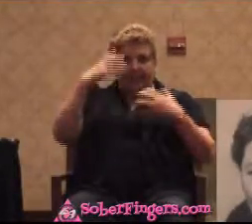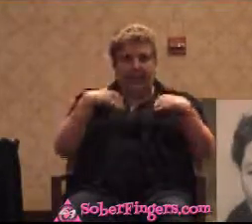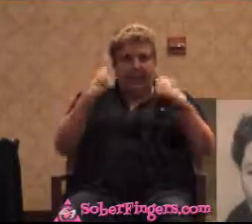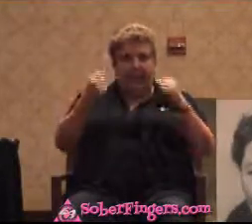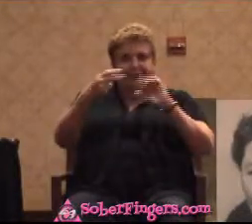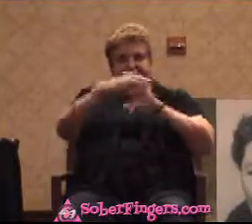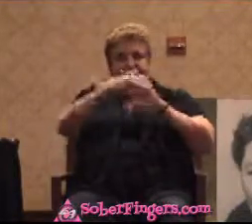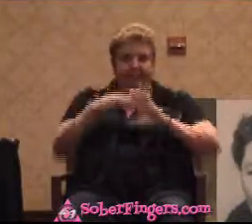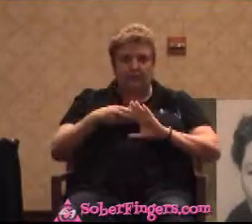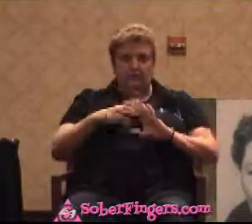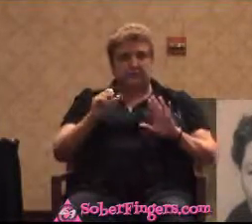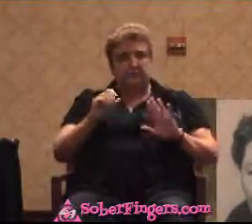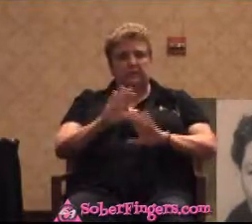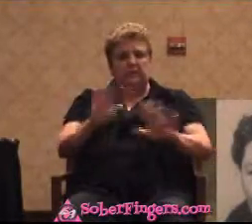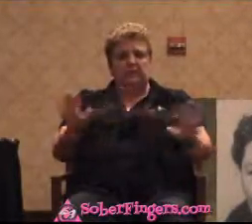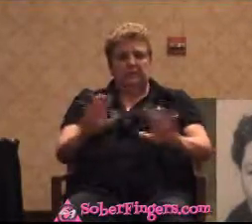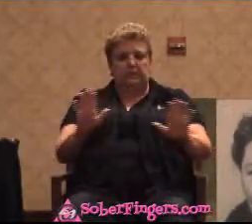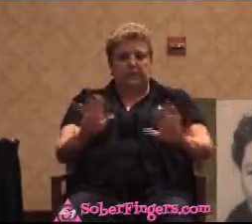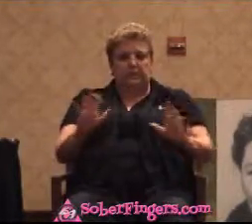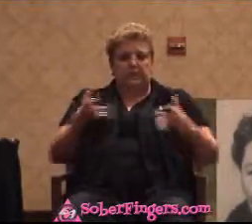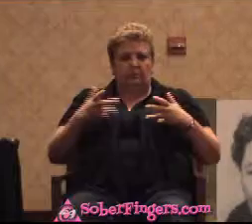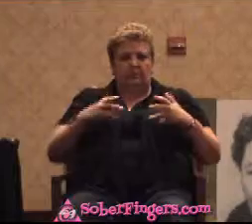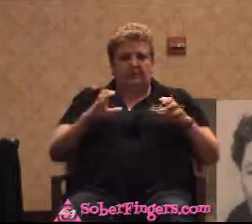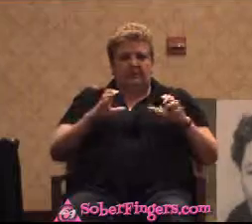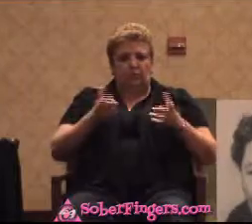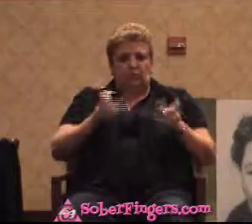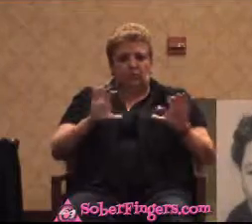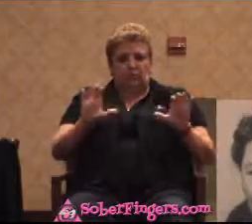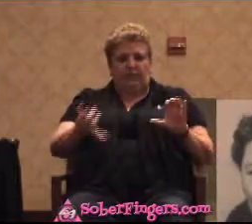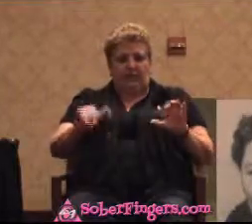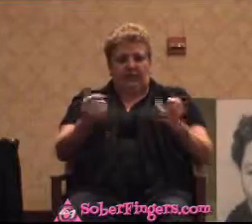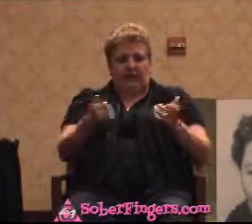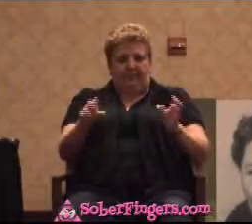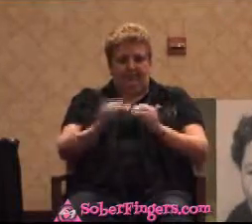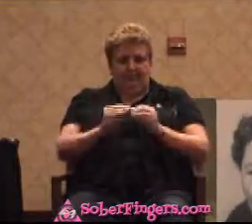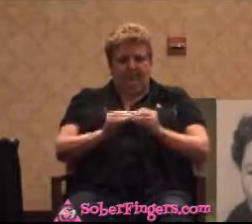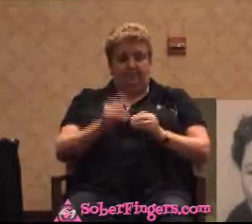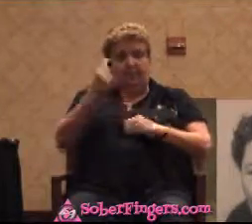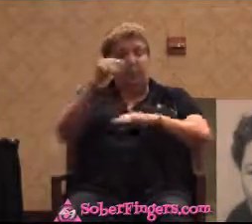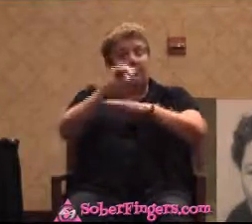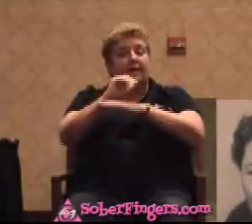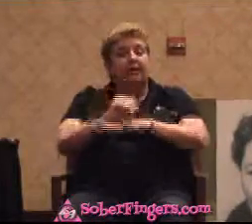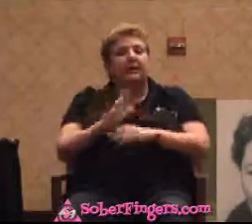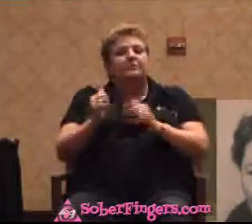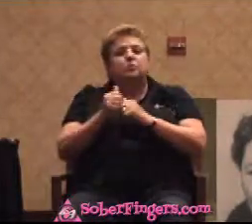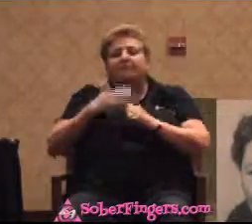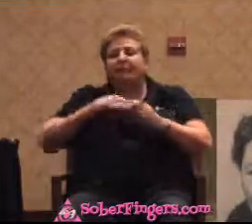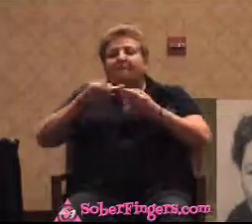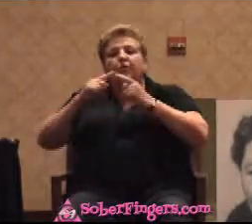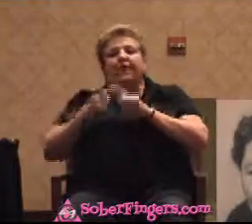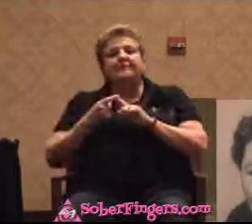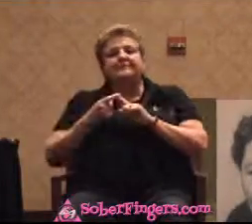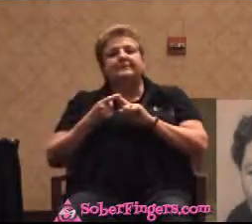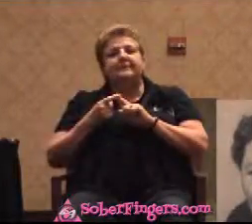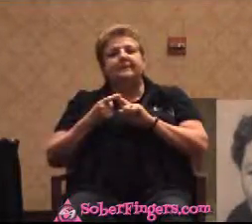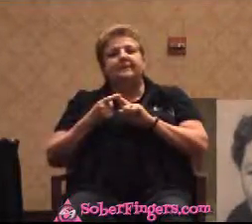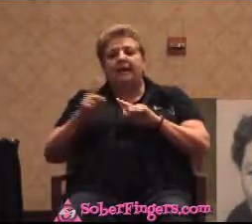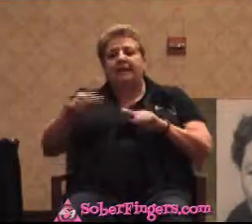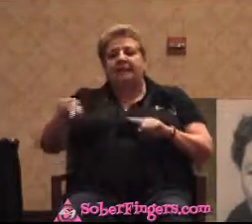really deal with that too much. And this one particular night I was with my friends, and they had offered